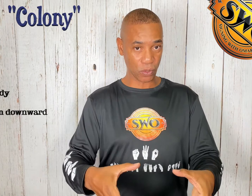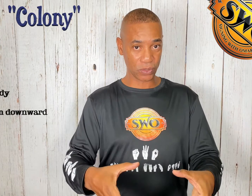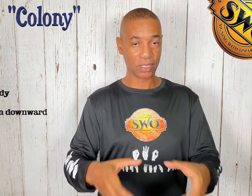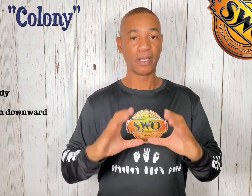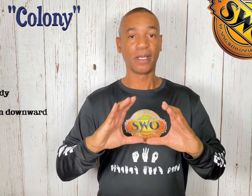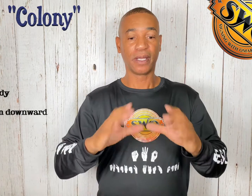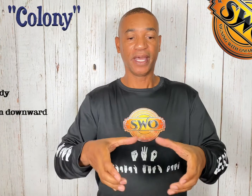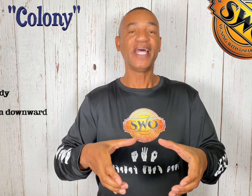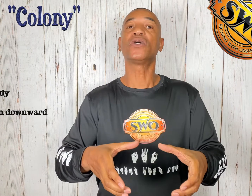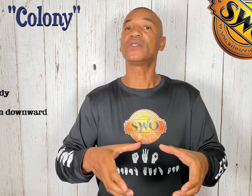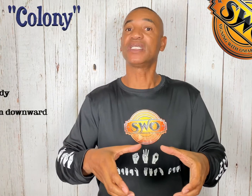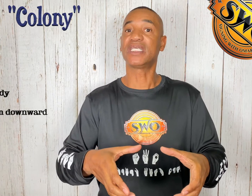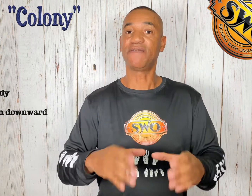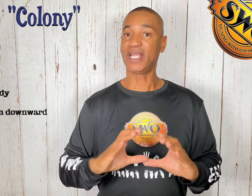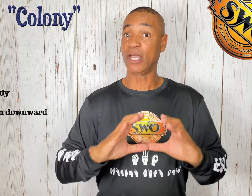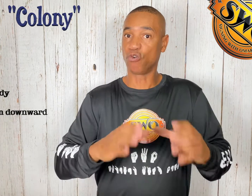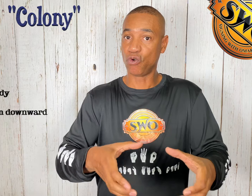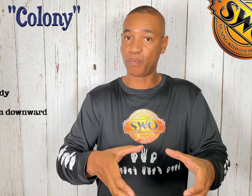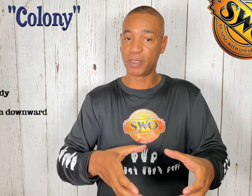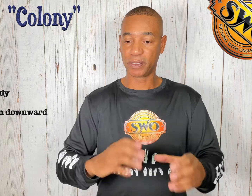downwards. That's also the sign for like group.